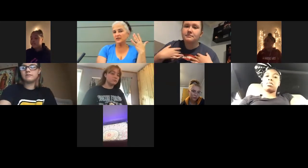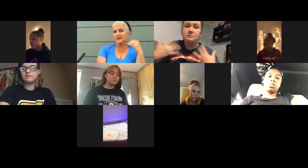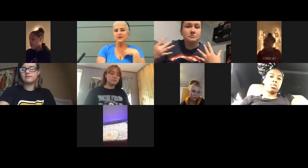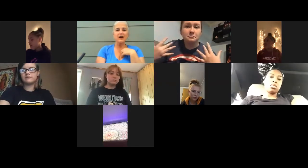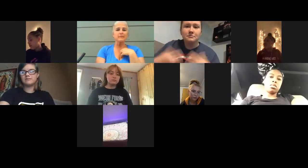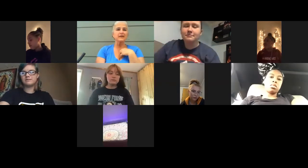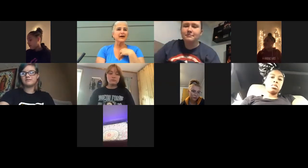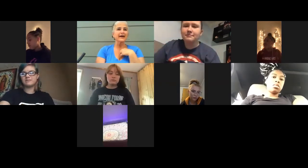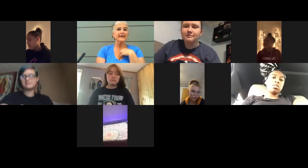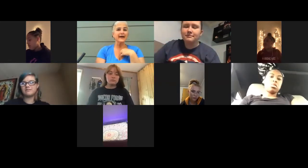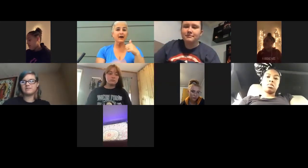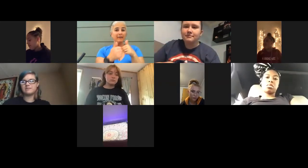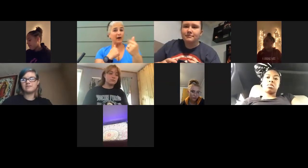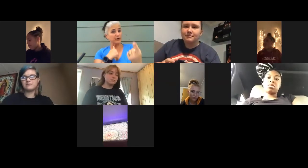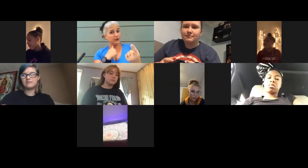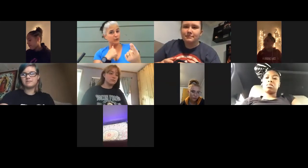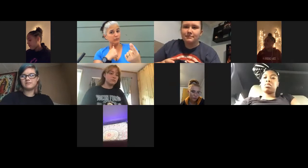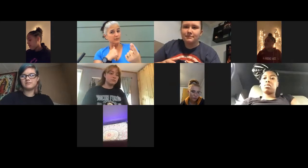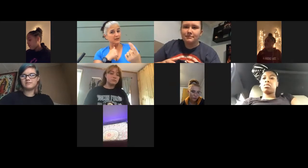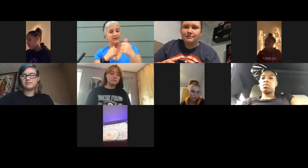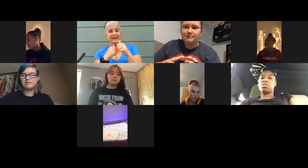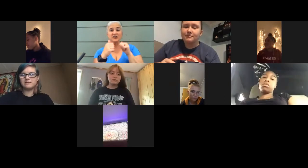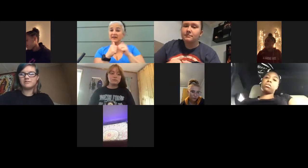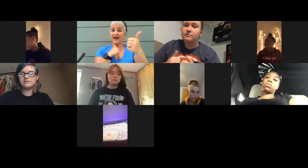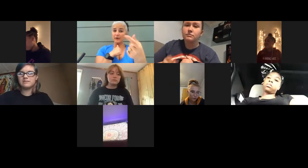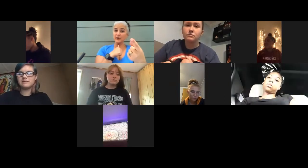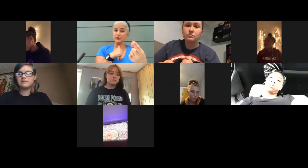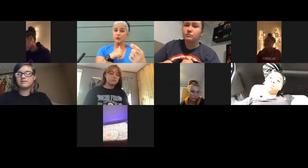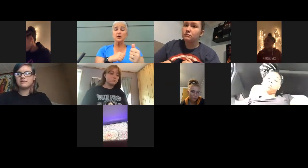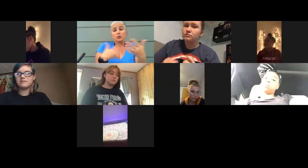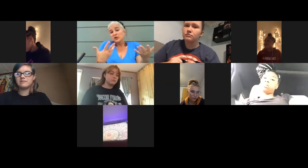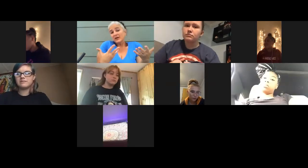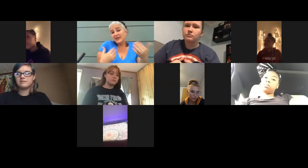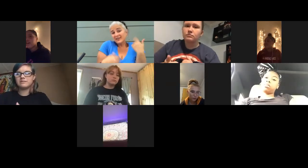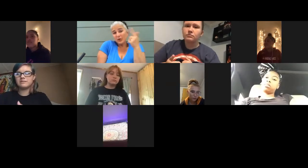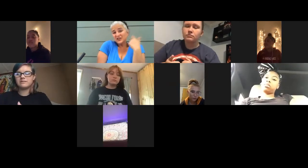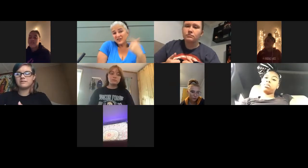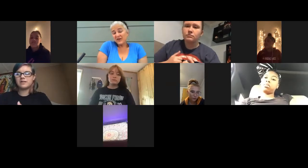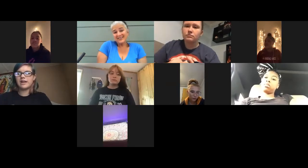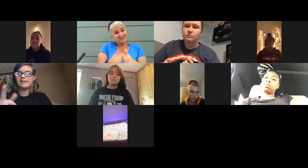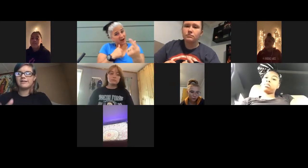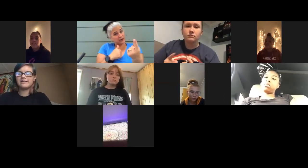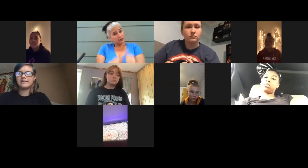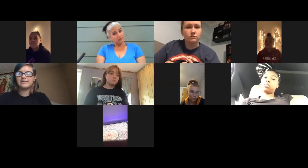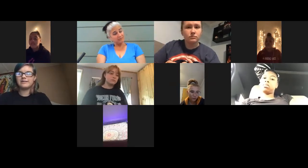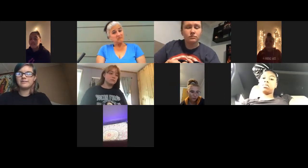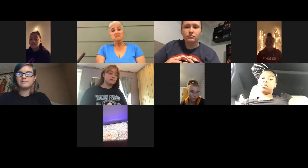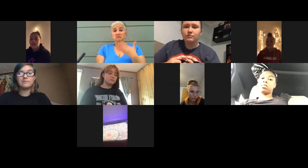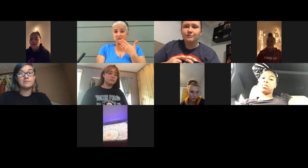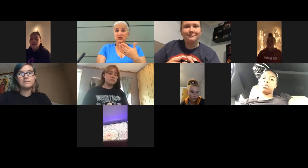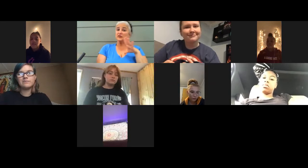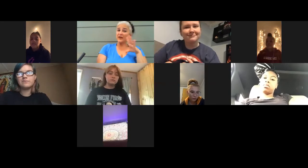older person, you might be like, how are you? And it'd just be, how are you? With a questioning face. How are